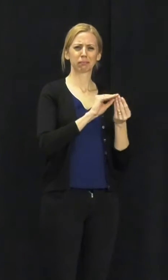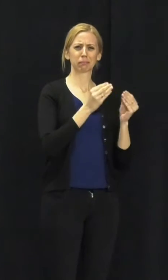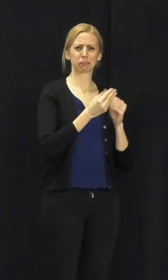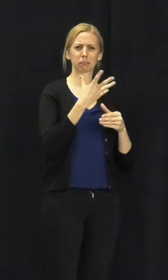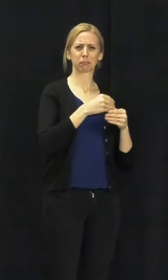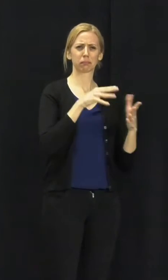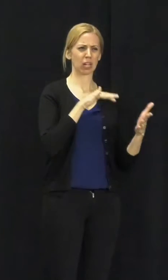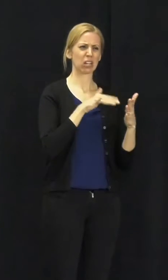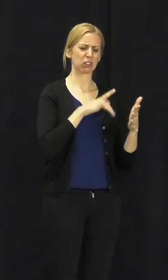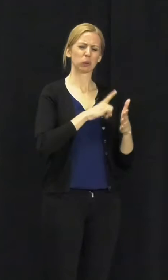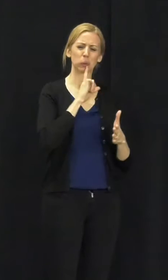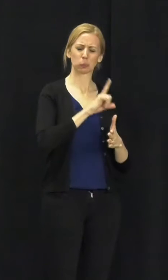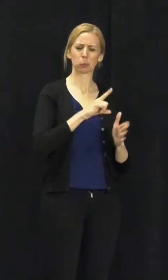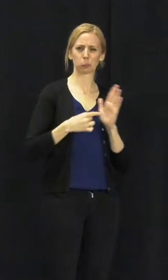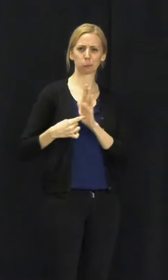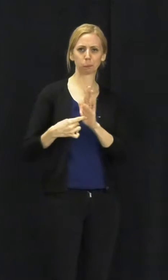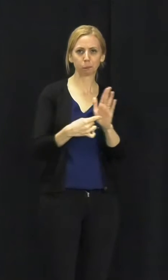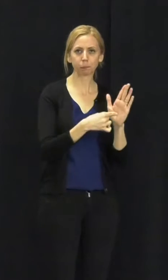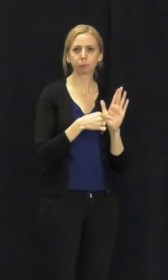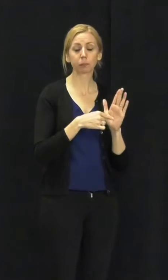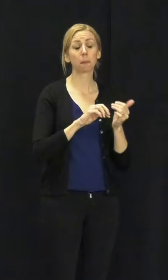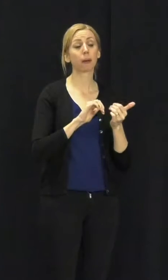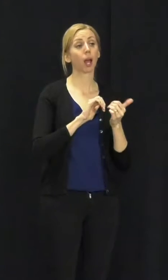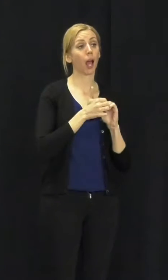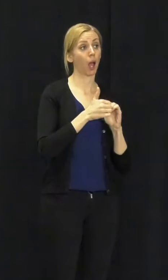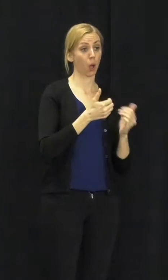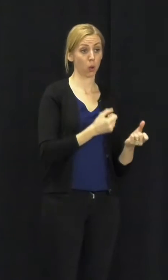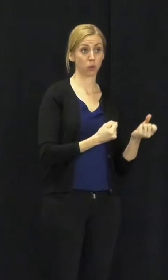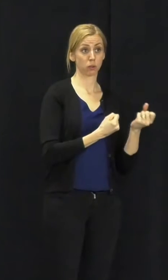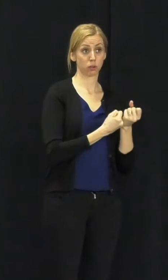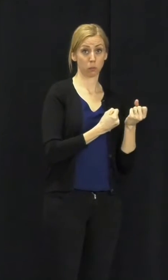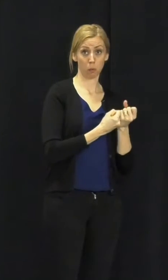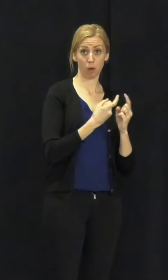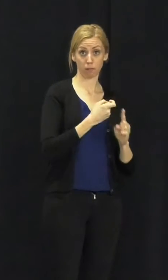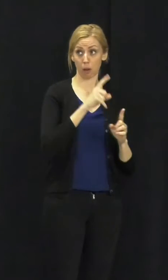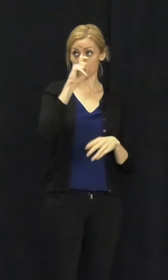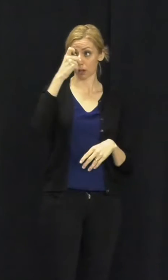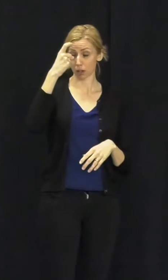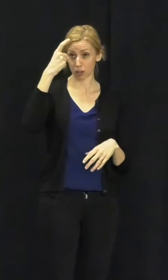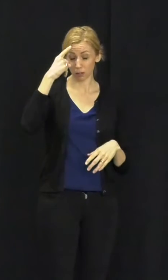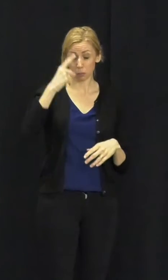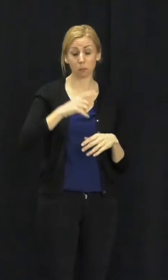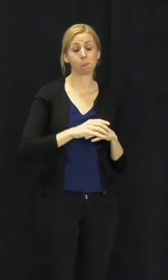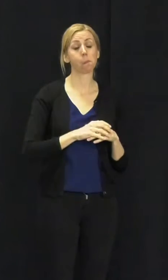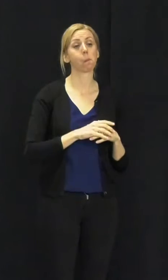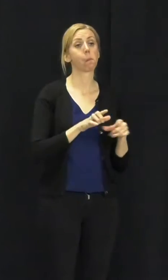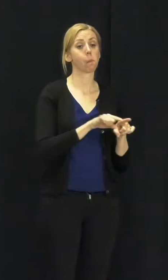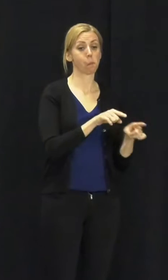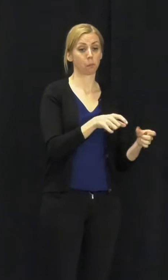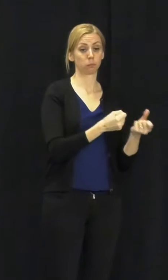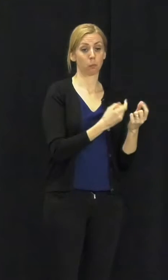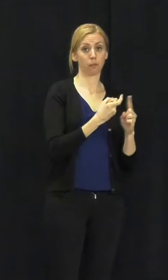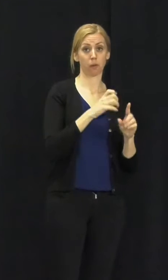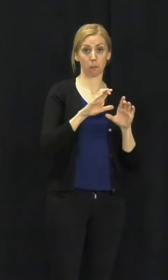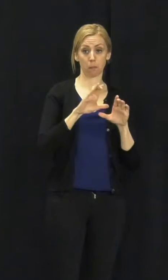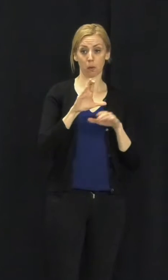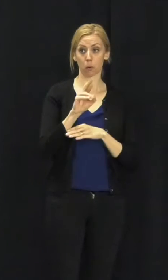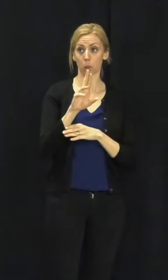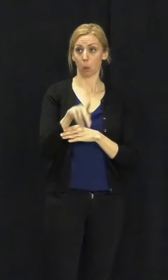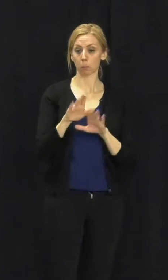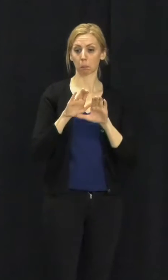East, including North Africa. And I think that's been really important to us, and we've been working very closely or keeping in close tabs with